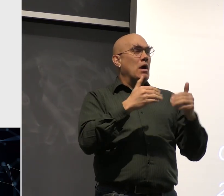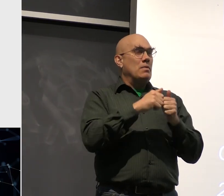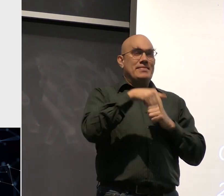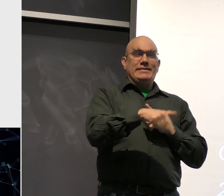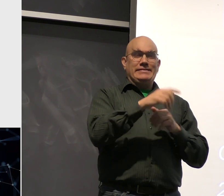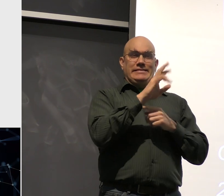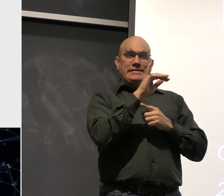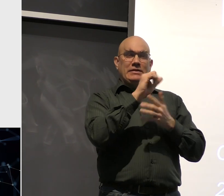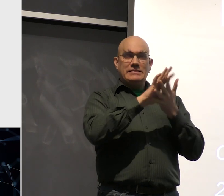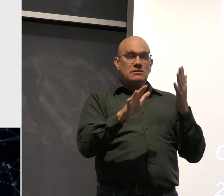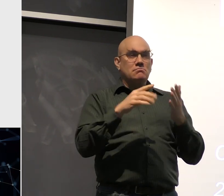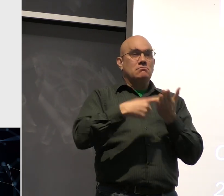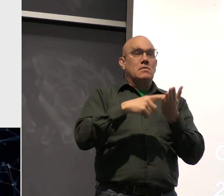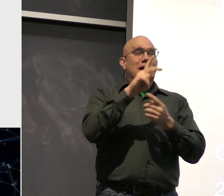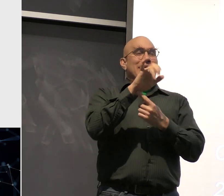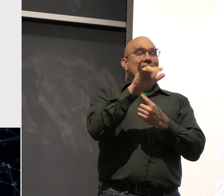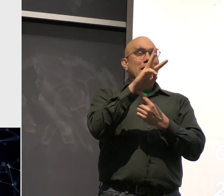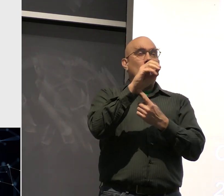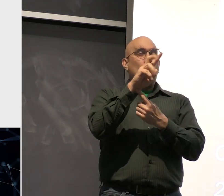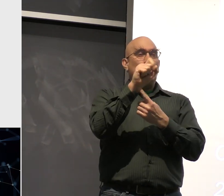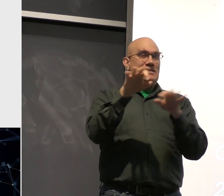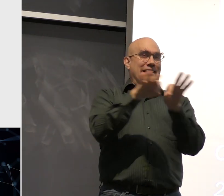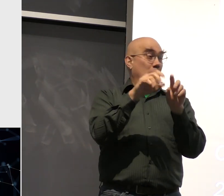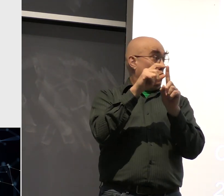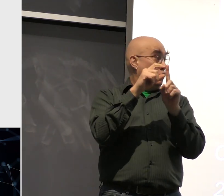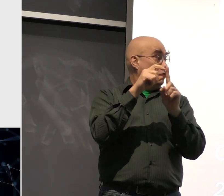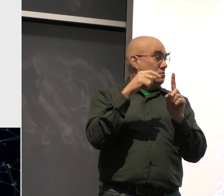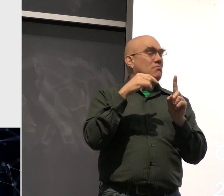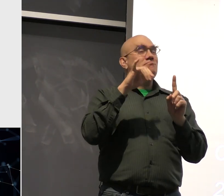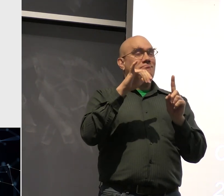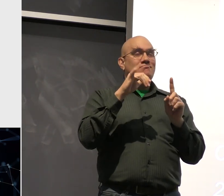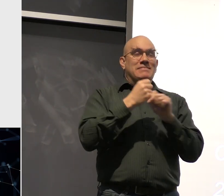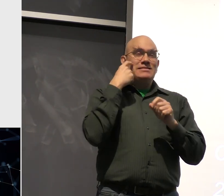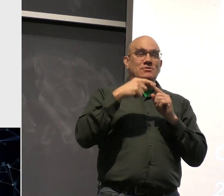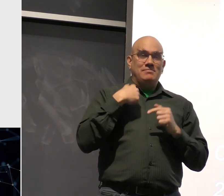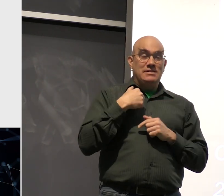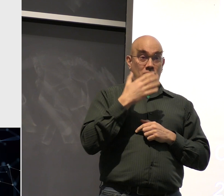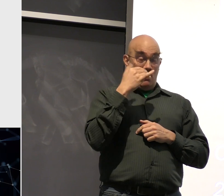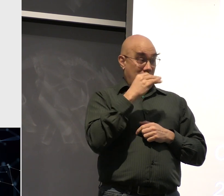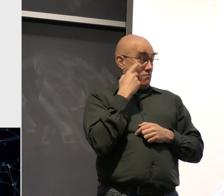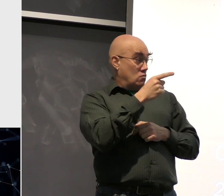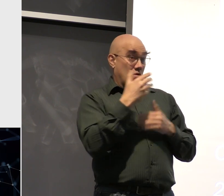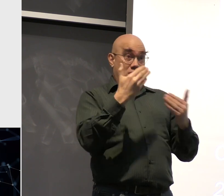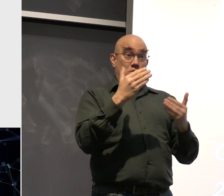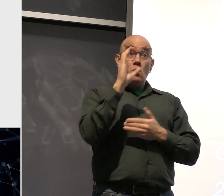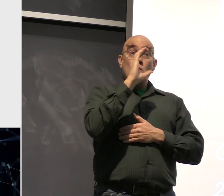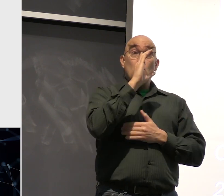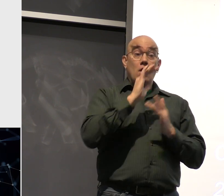there were themes that had to do with this series. There were some keywords that came up, so it made sense. If you were